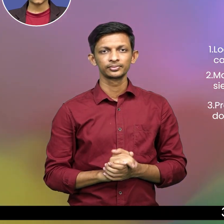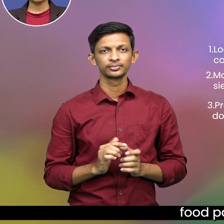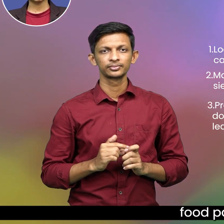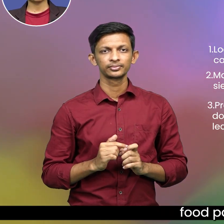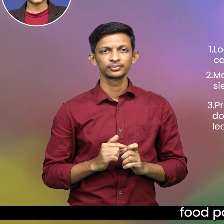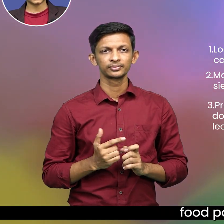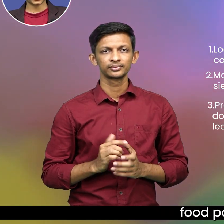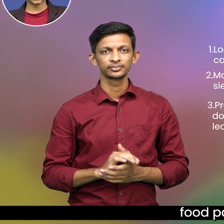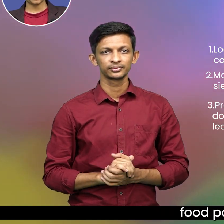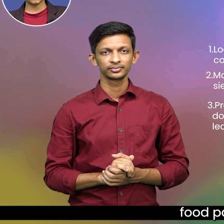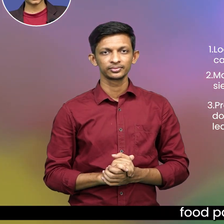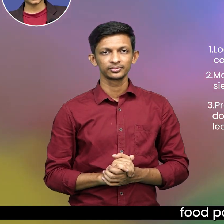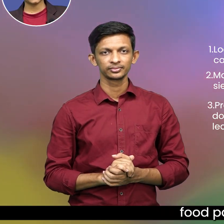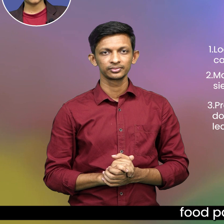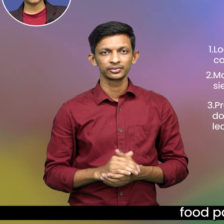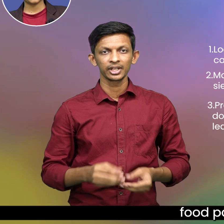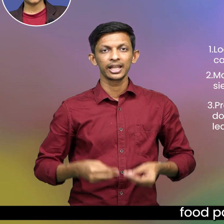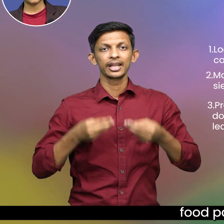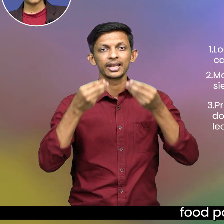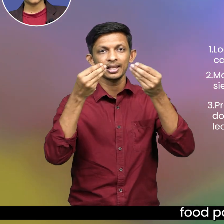Provide foot passage upward